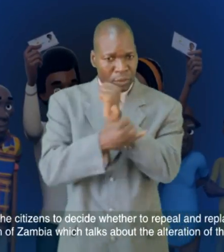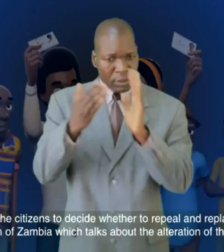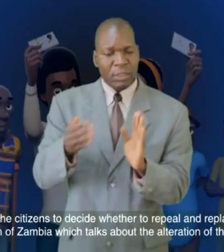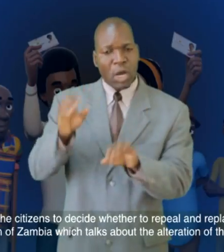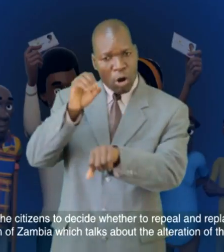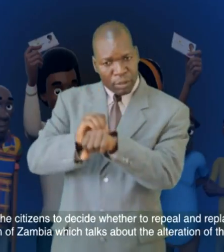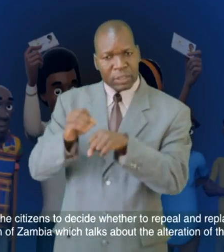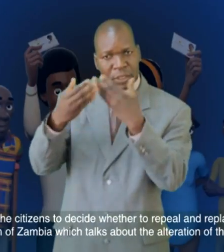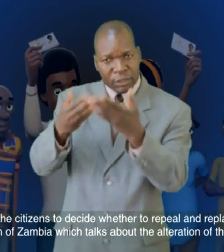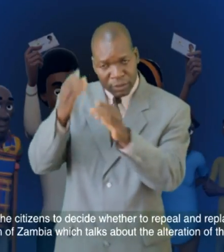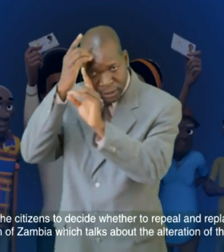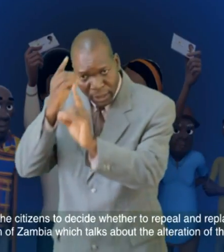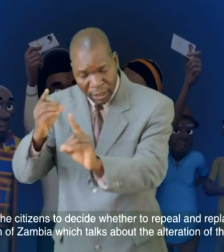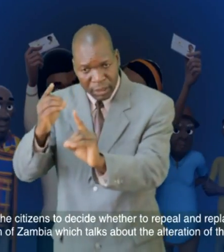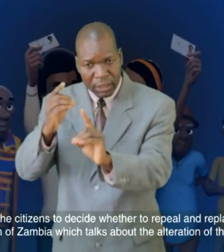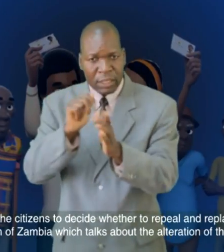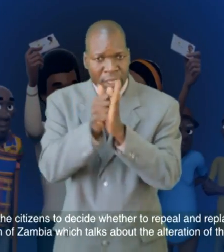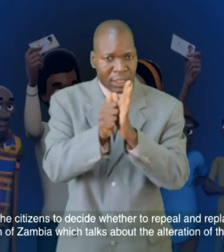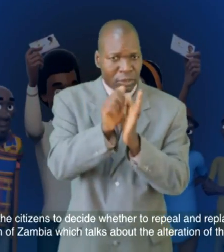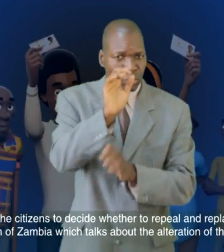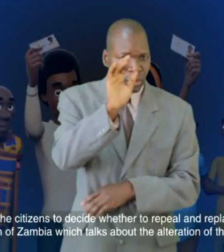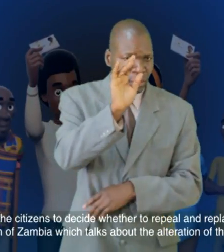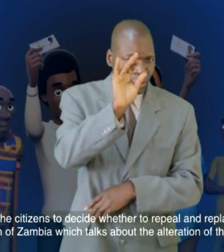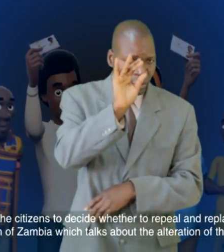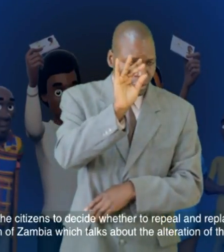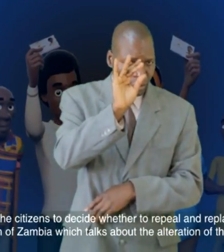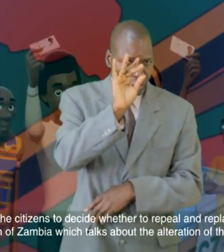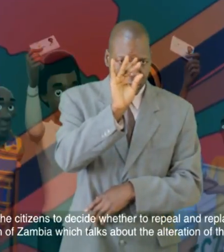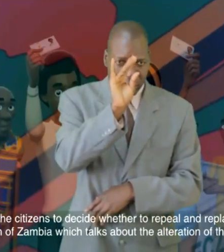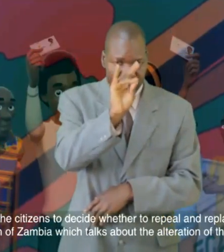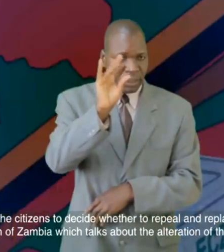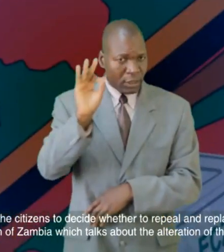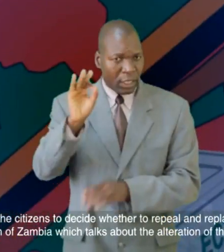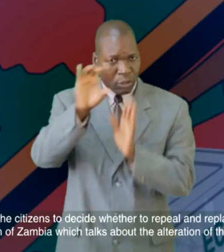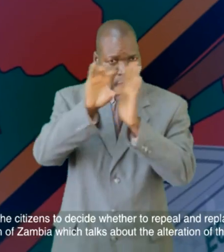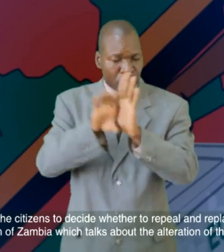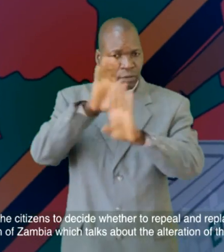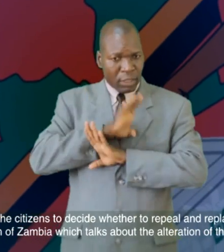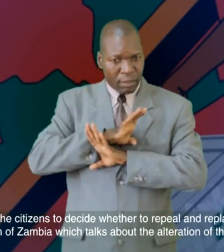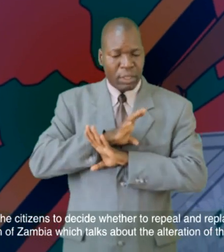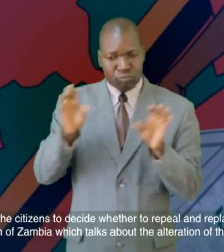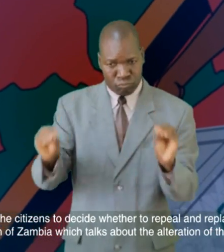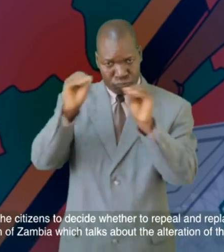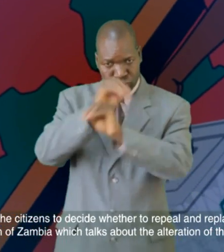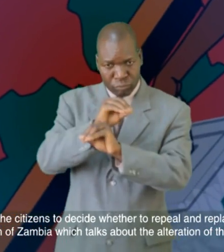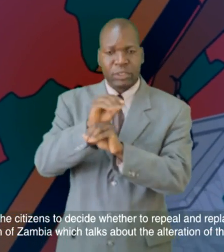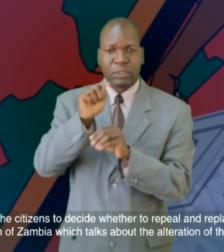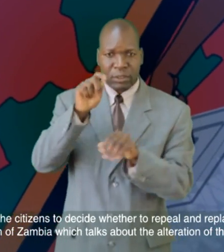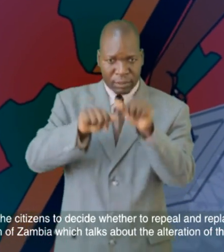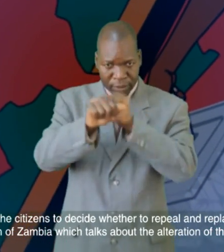decide whether to repeal and replace Article 79 of the Constitution of Zambia, which talks about the alteration